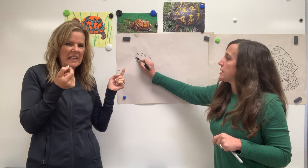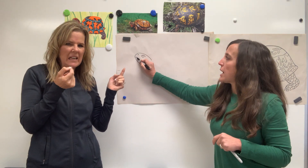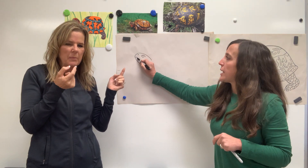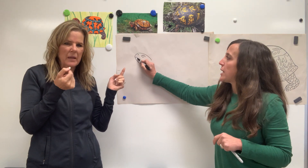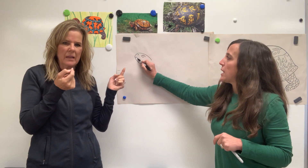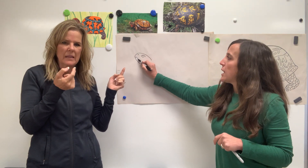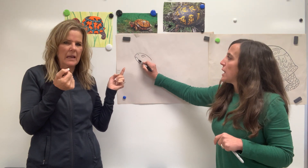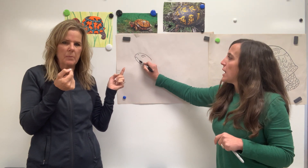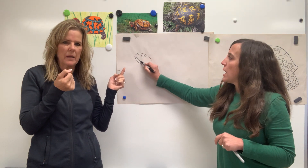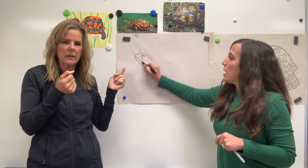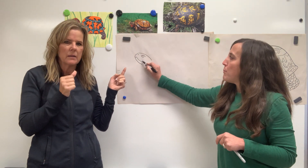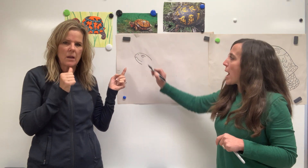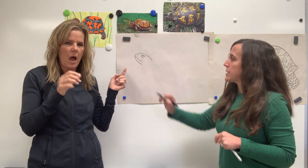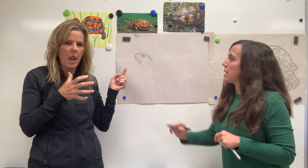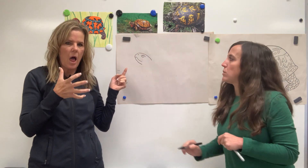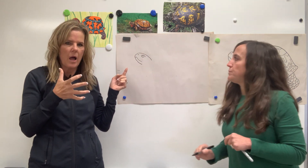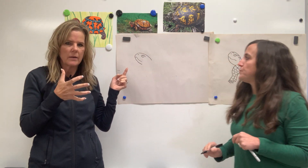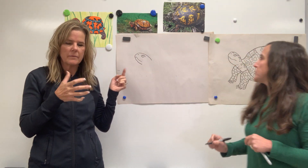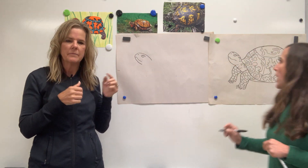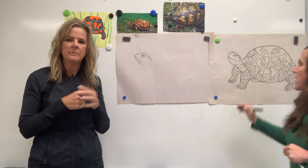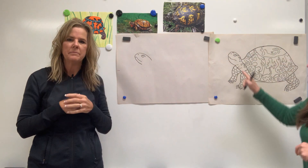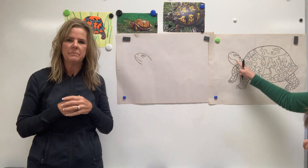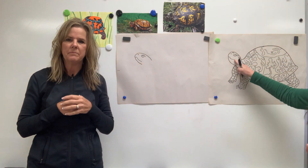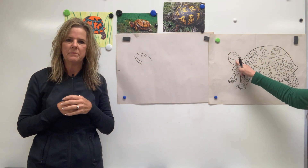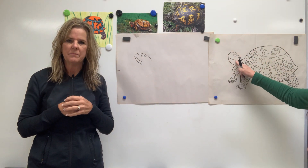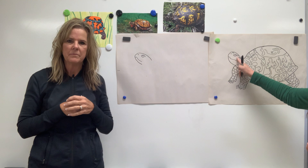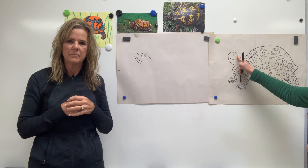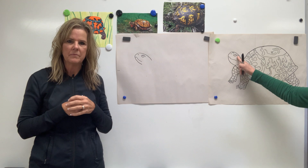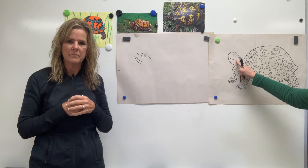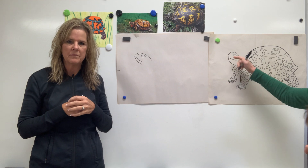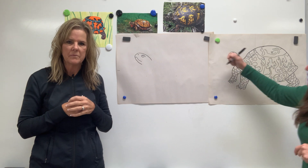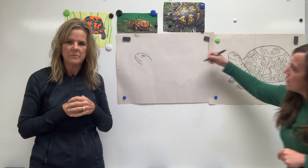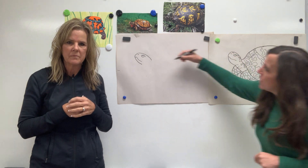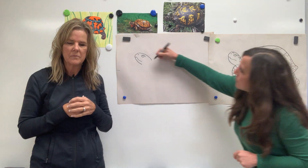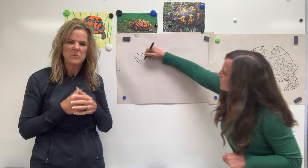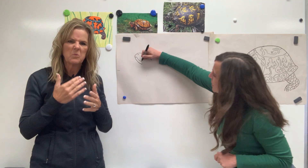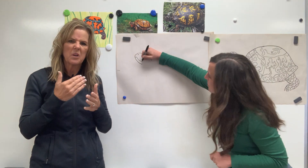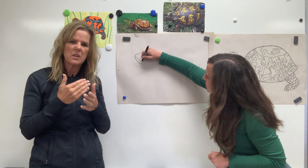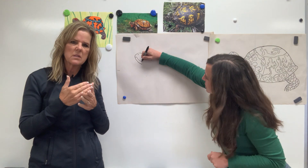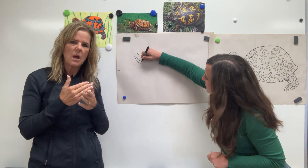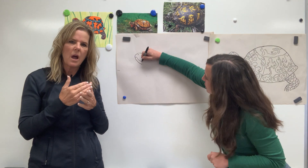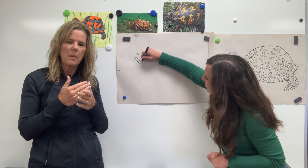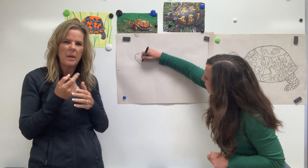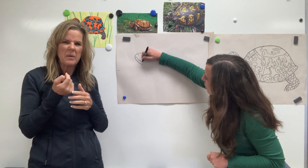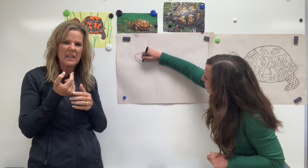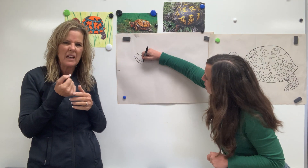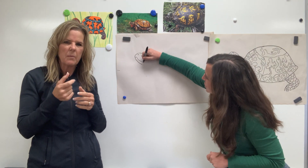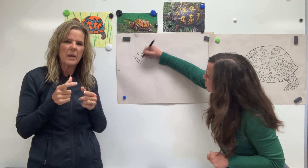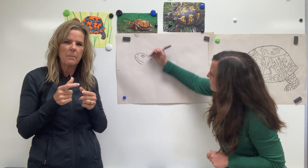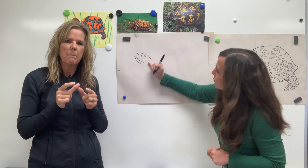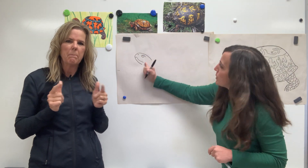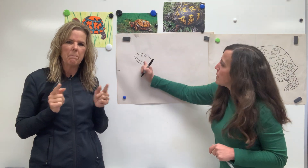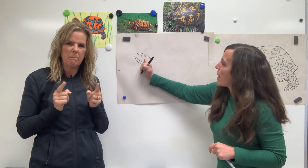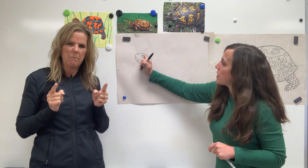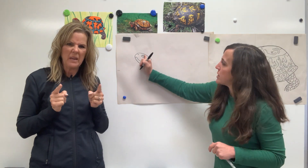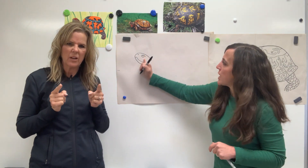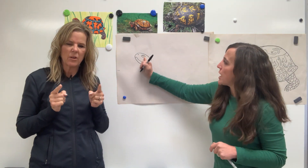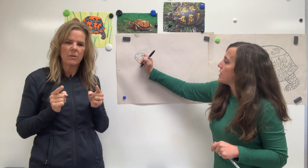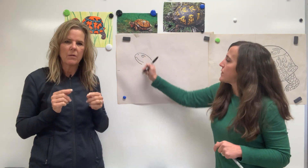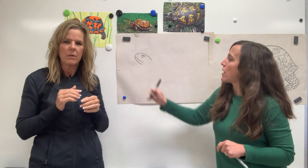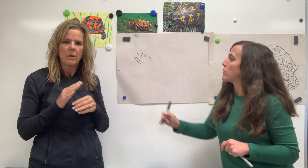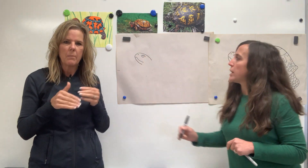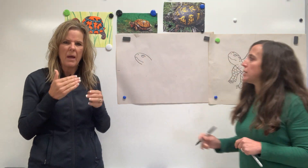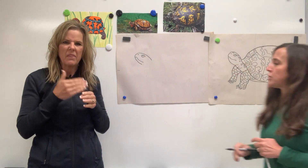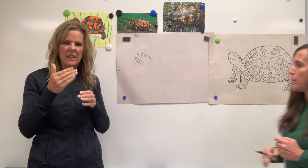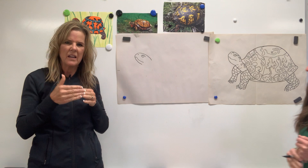slightly, teeny tiny, back down. Okay, and we're gonna stop it. I'm gonna make mine just a little bit longer. It should be about to the